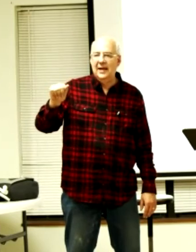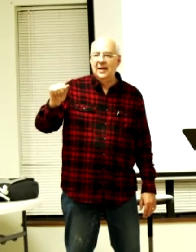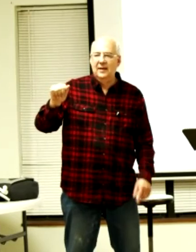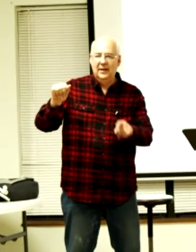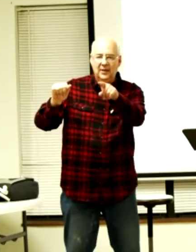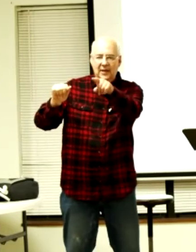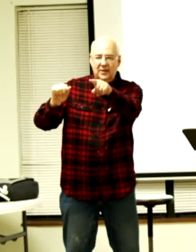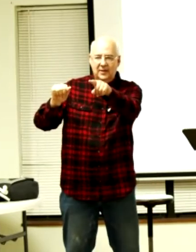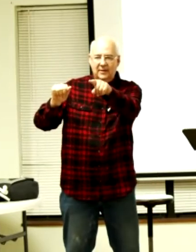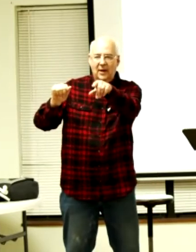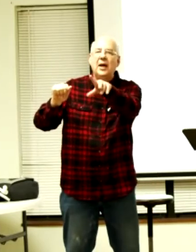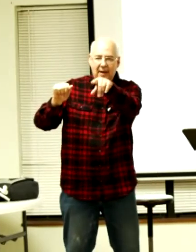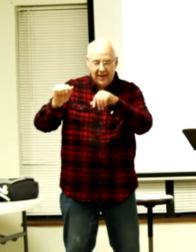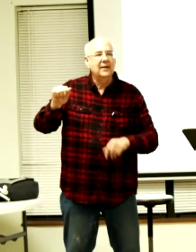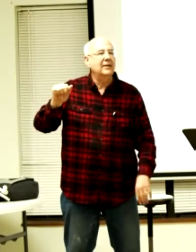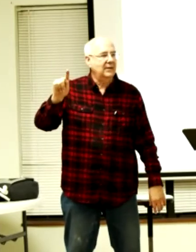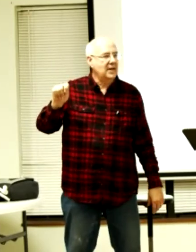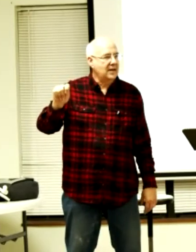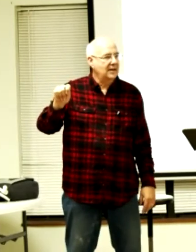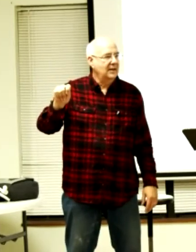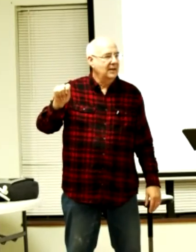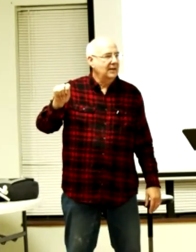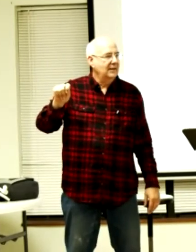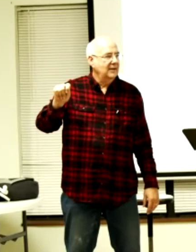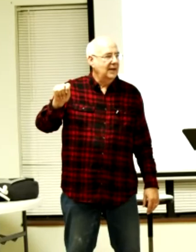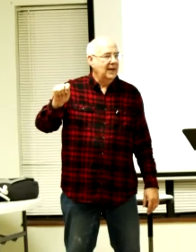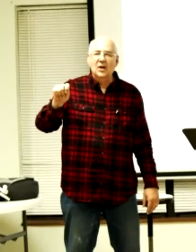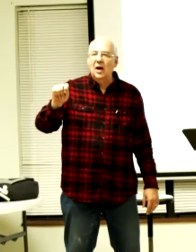C-A, that's an S. Okay, A-T. Okay, dog.